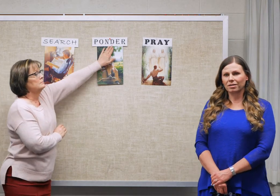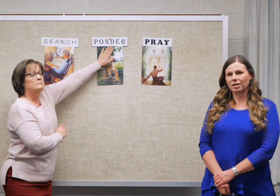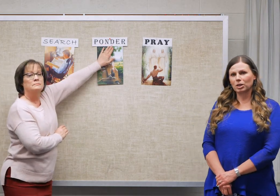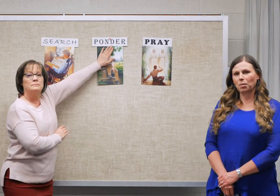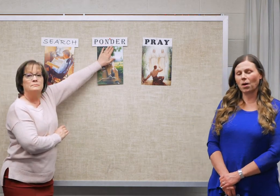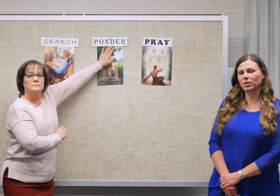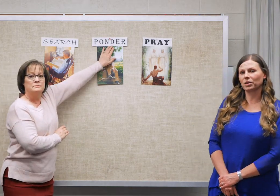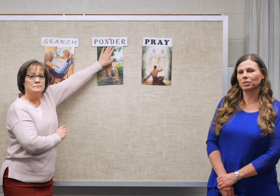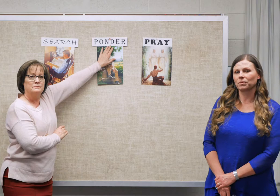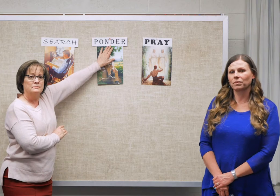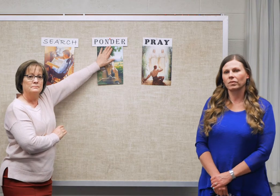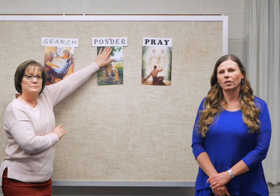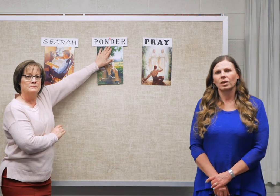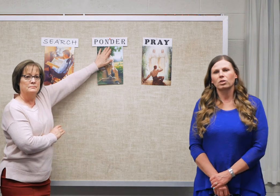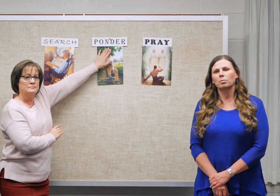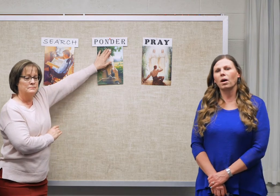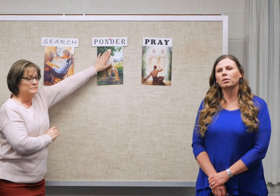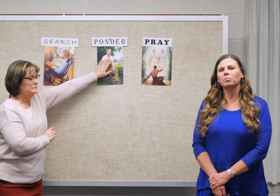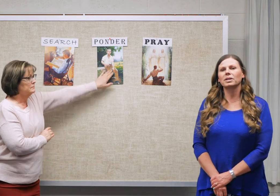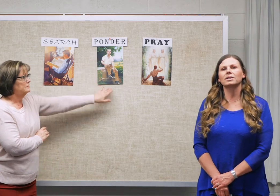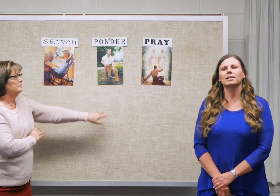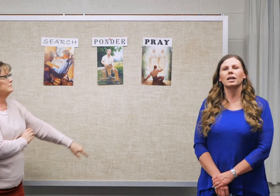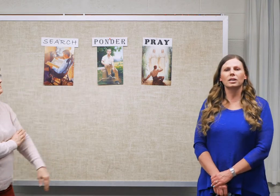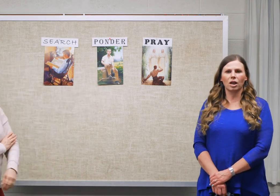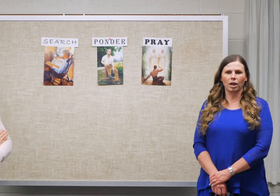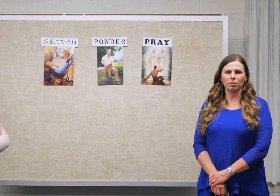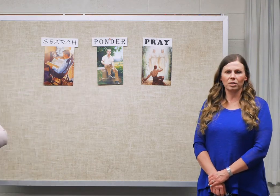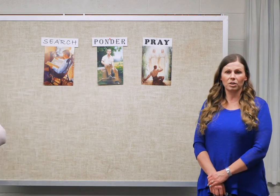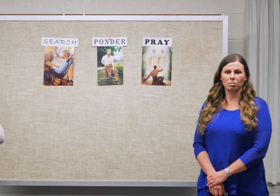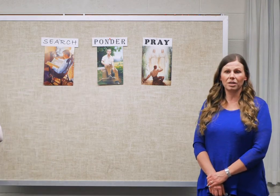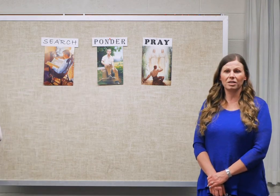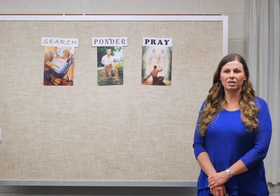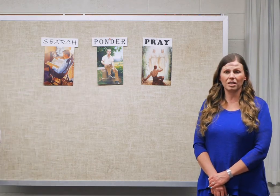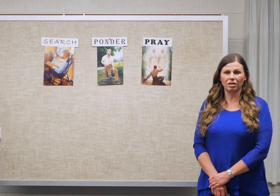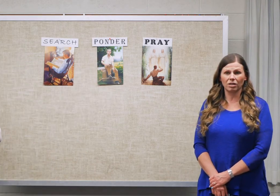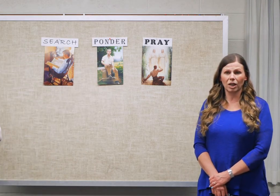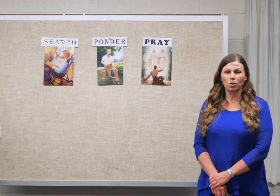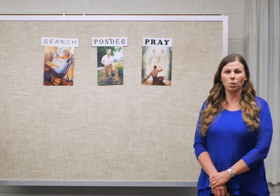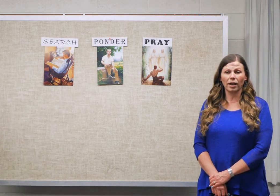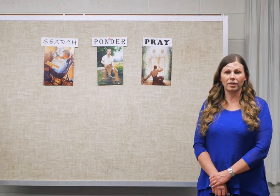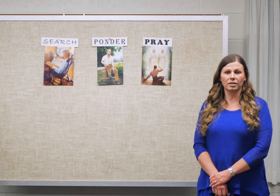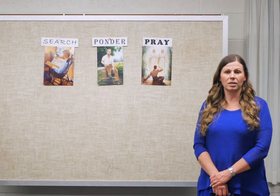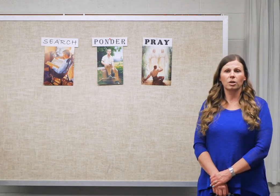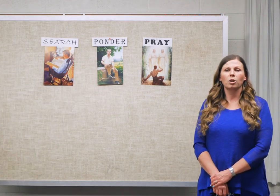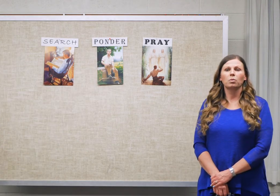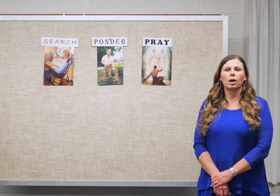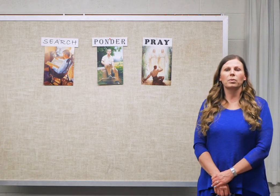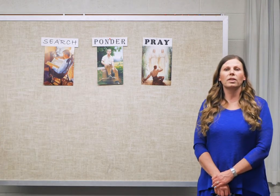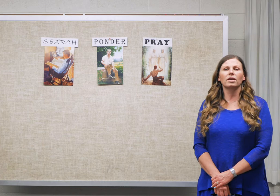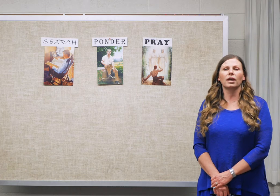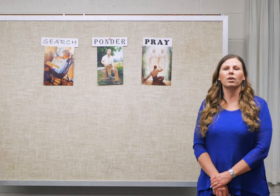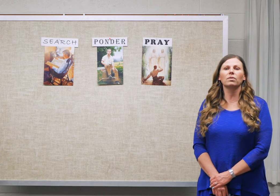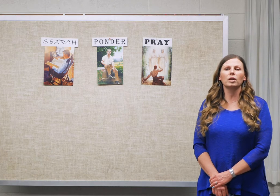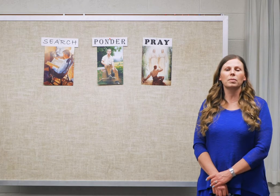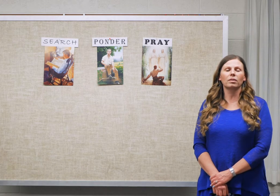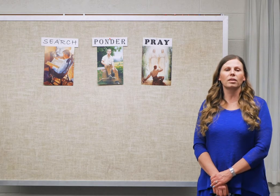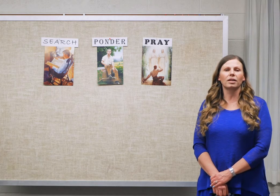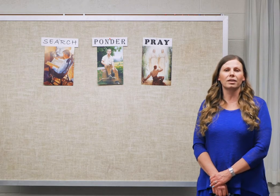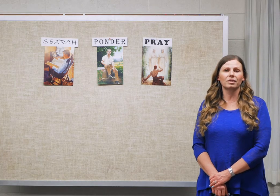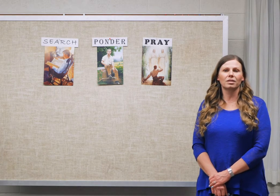is ponder. To ponder means to take time to be still and quiet while we think carefully about the things